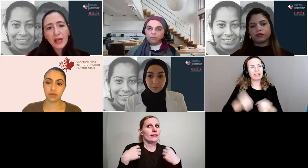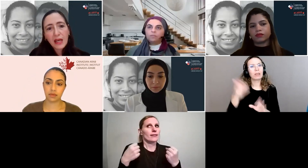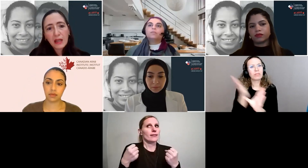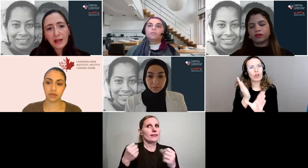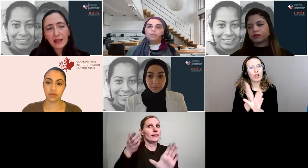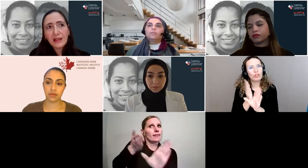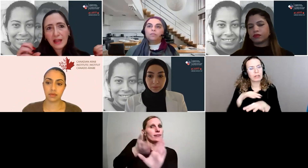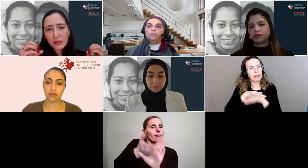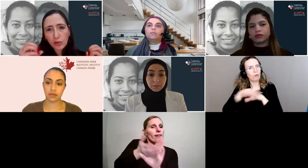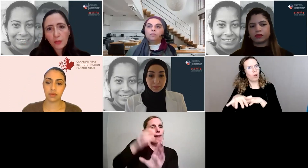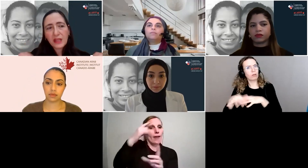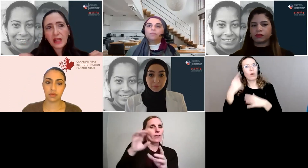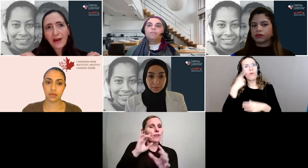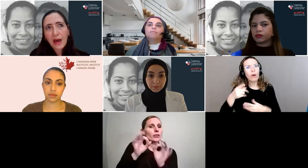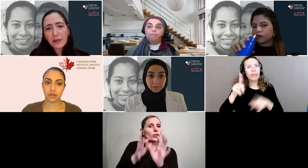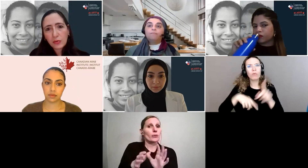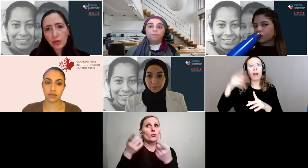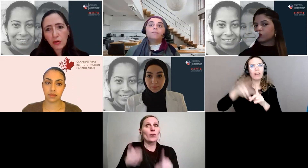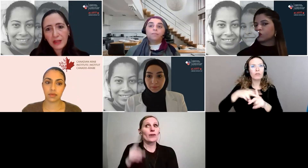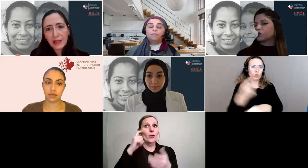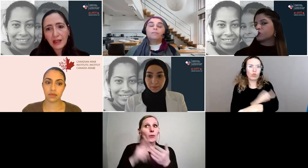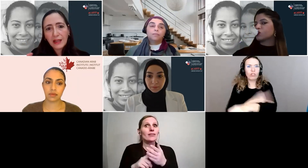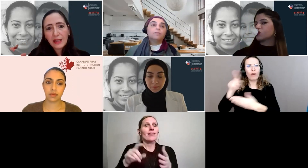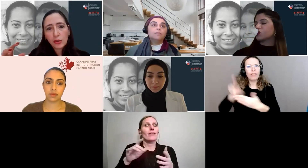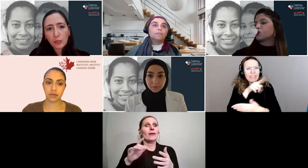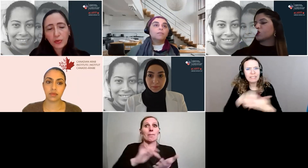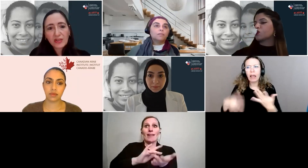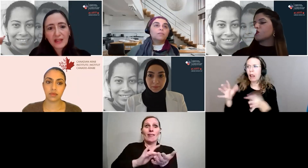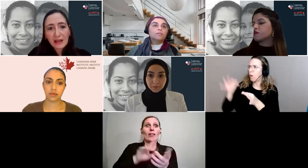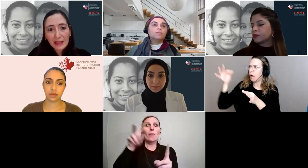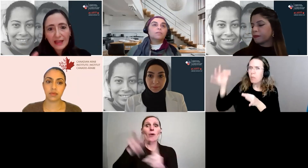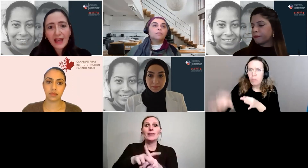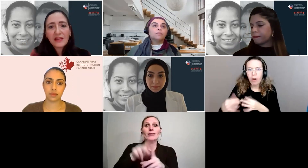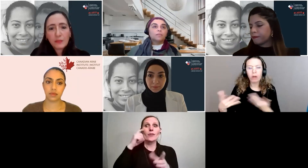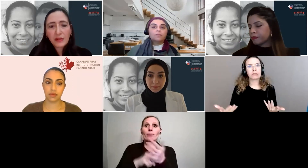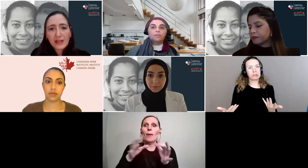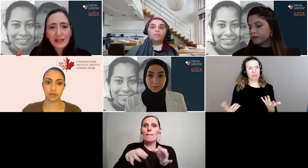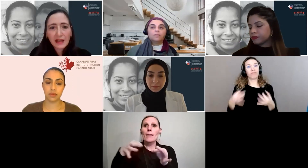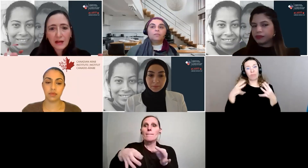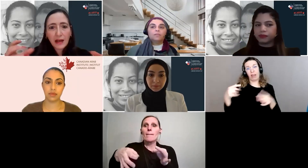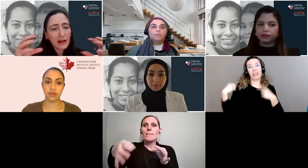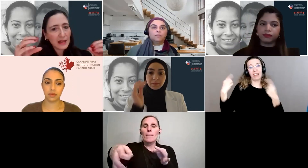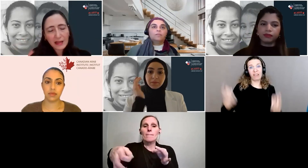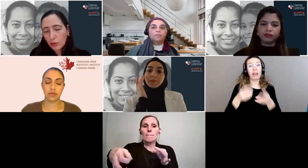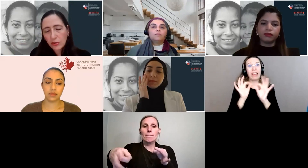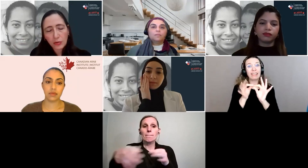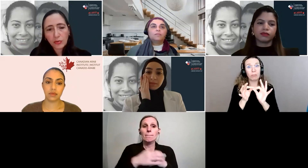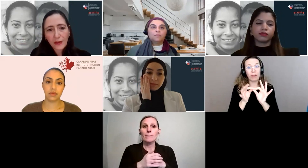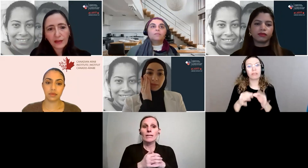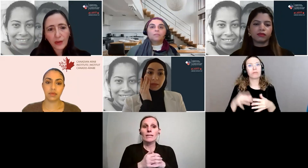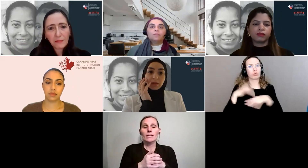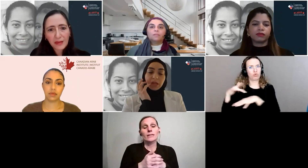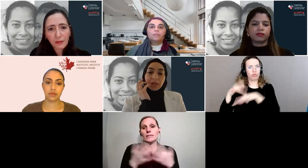postponed. And again, that's something that have happened during COVID, that interpreters get that experience, and it